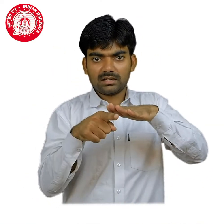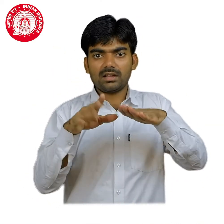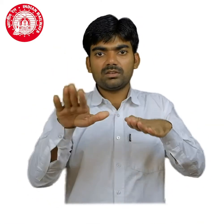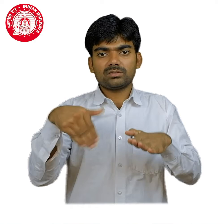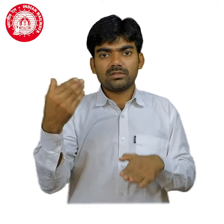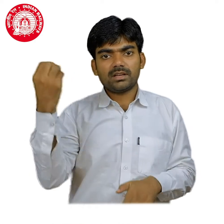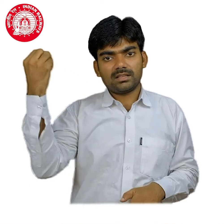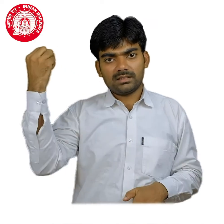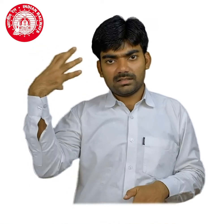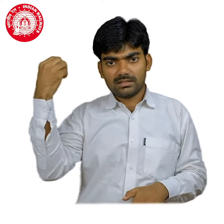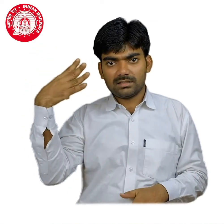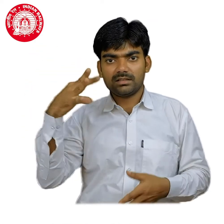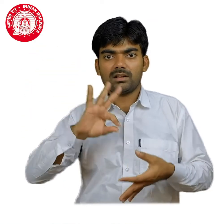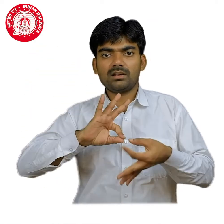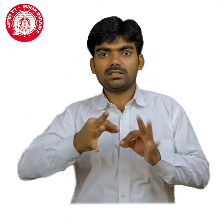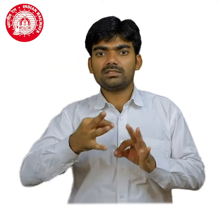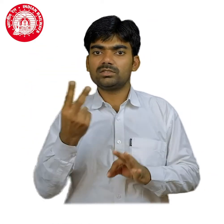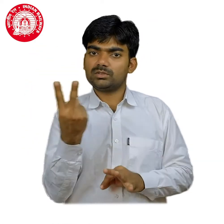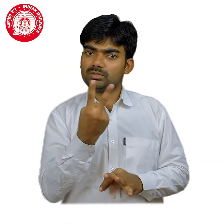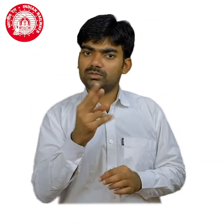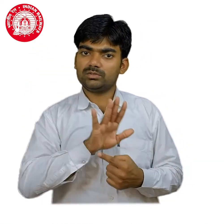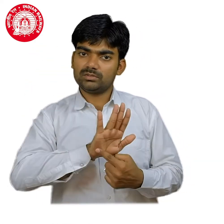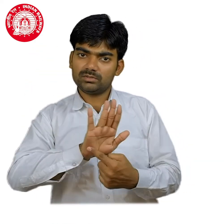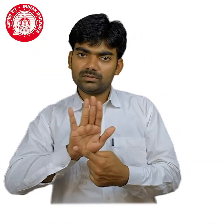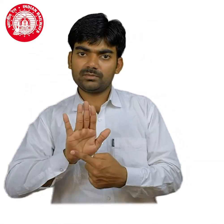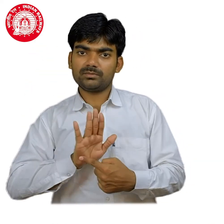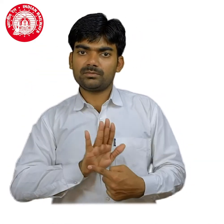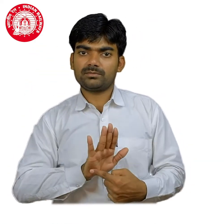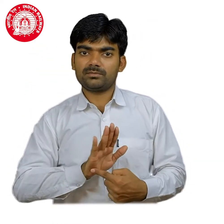code installed at various locations.